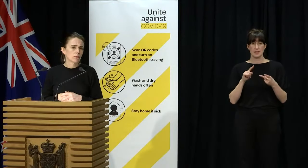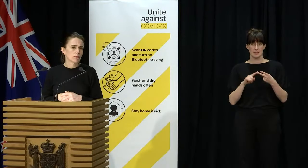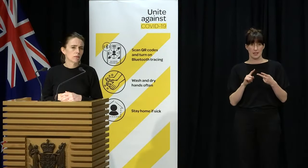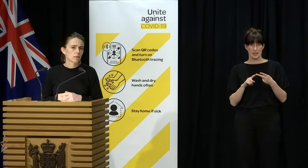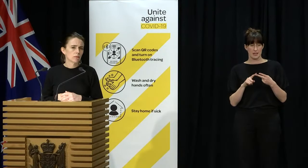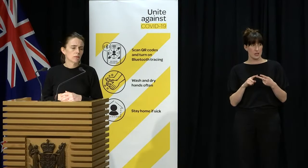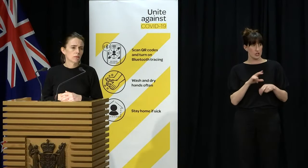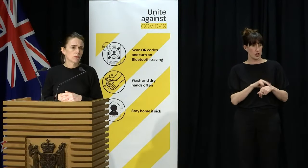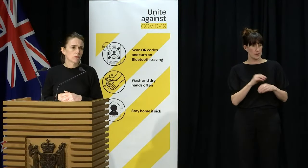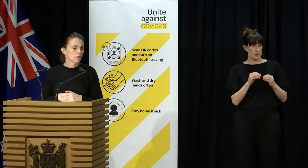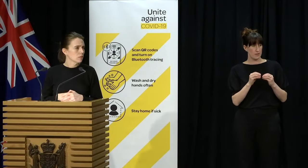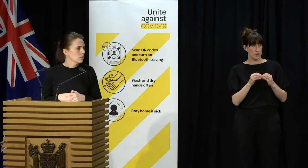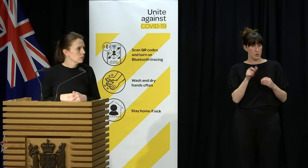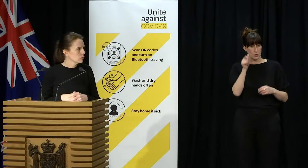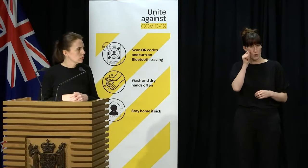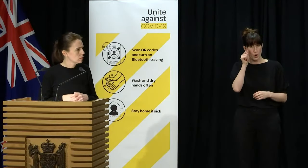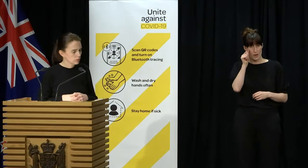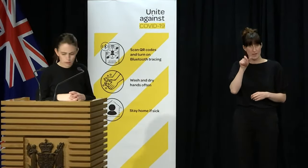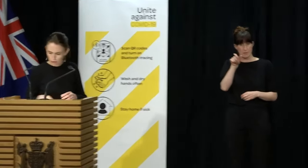or after the weekend?